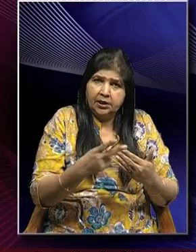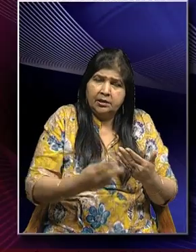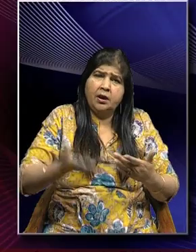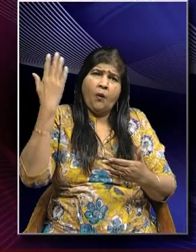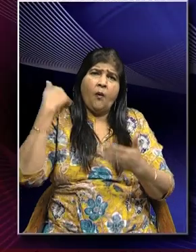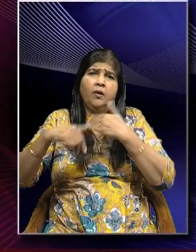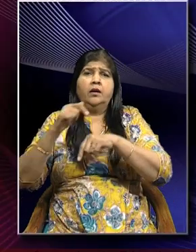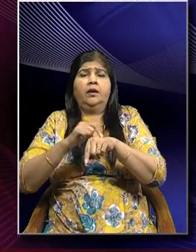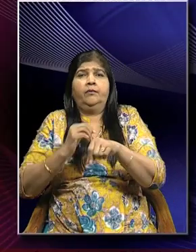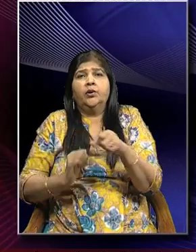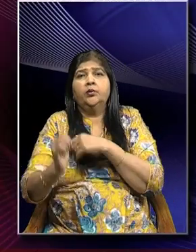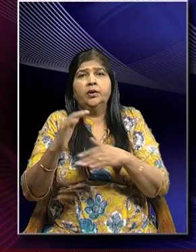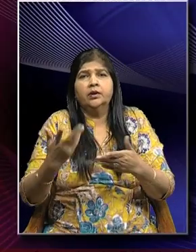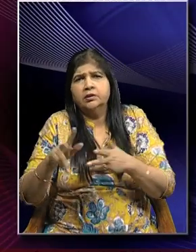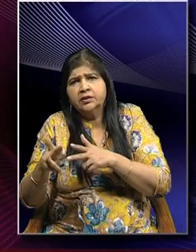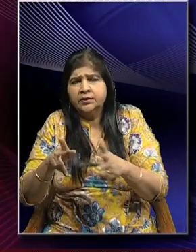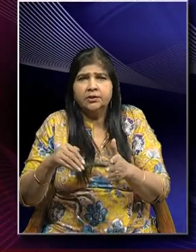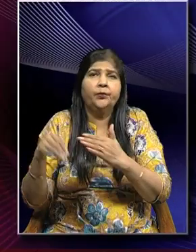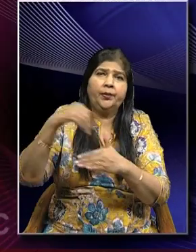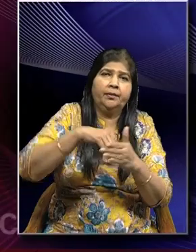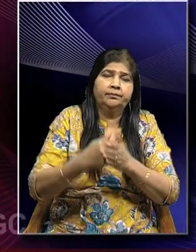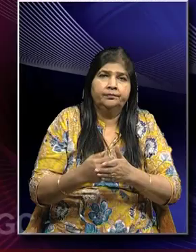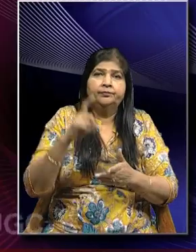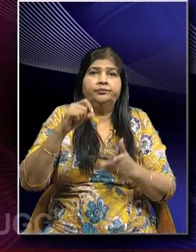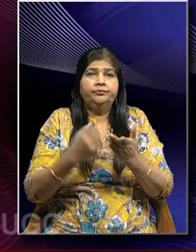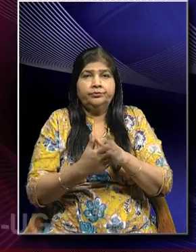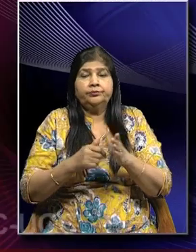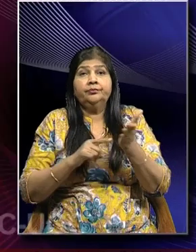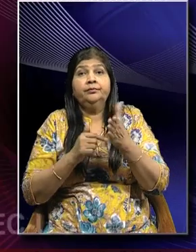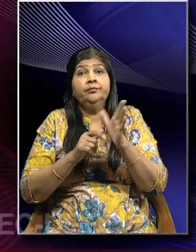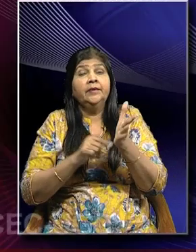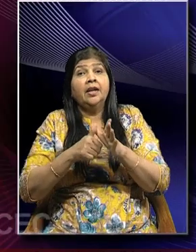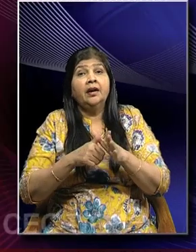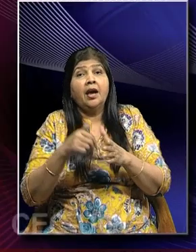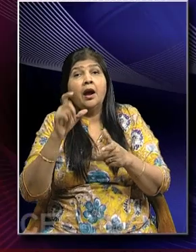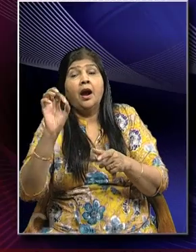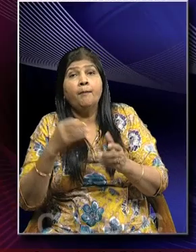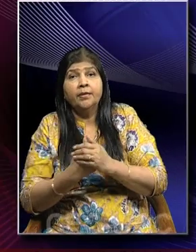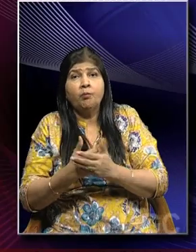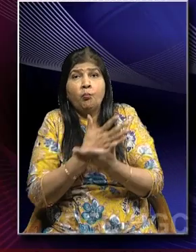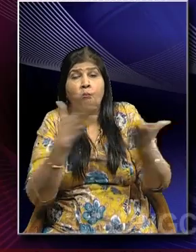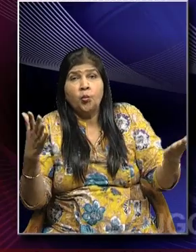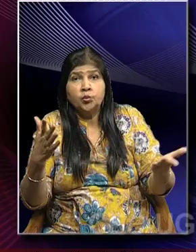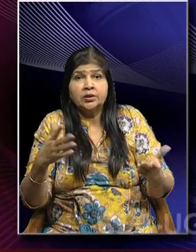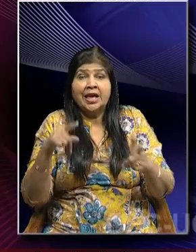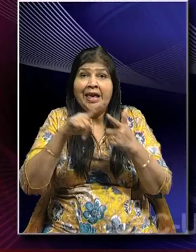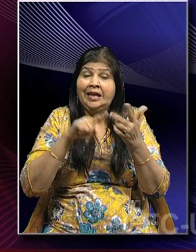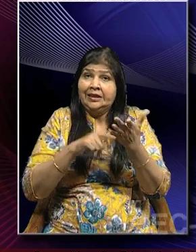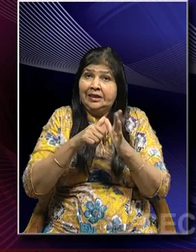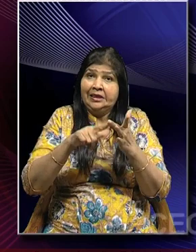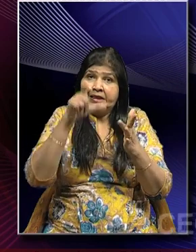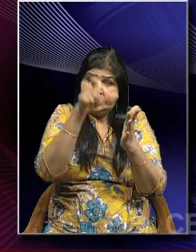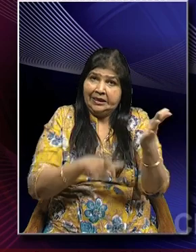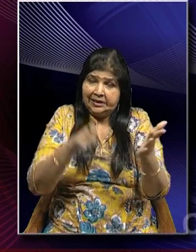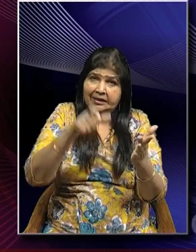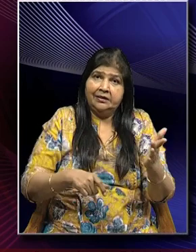doing it in one way or the other. We have companies like Tata, which is known as one of the most ethical company in the